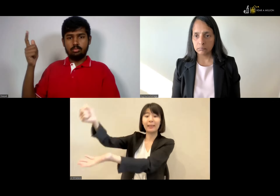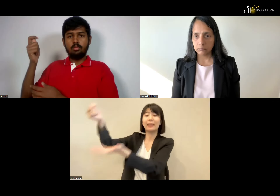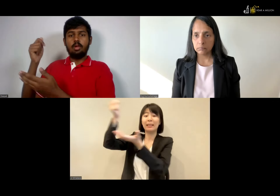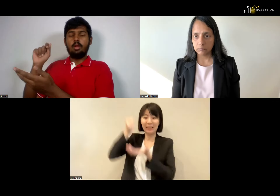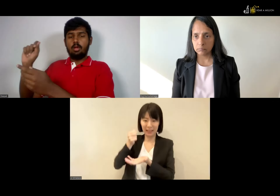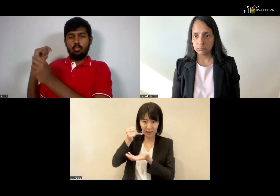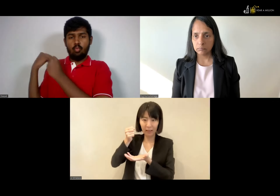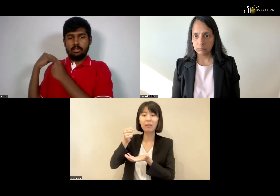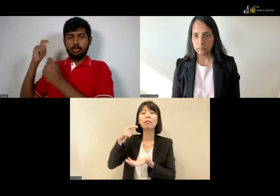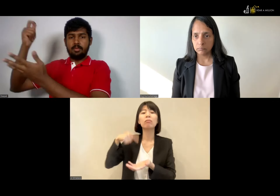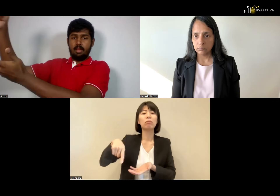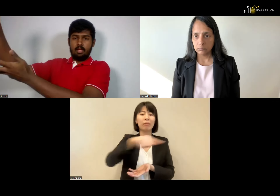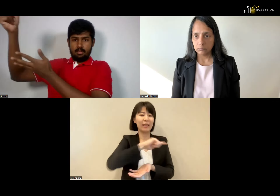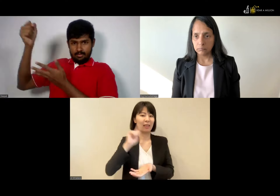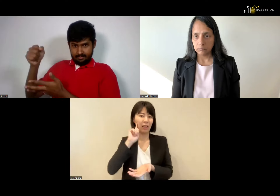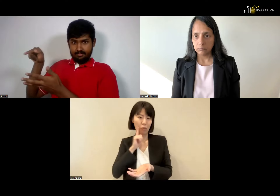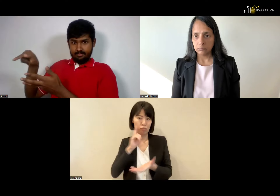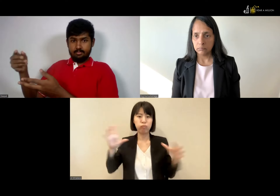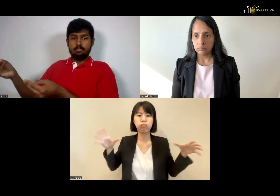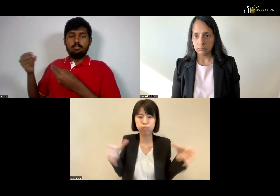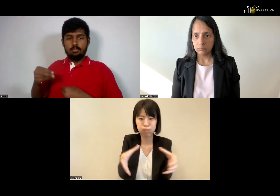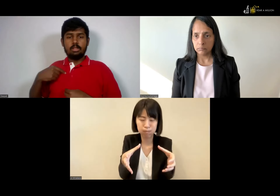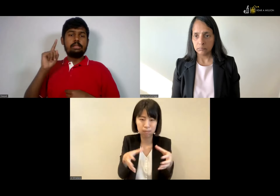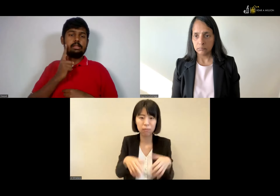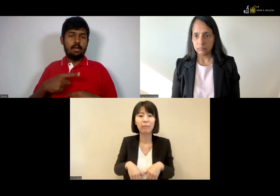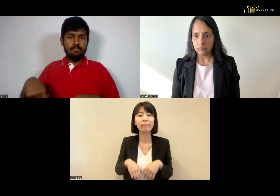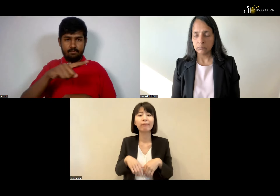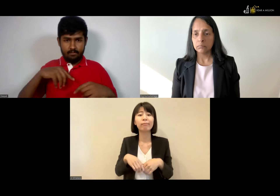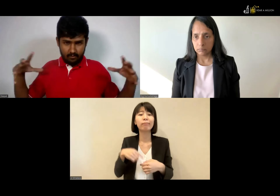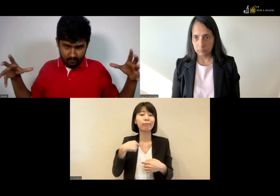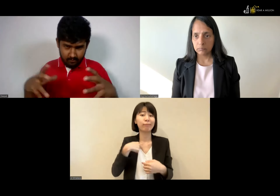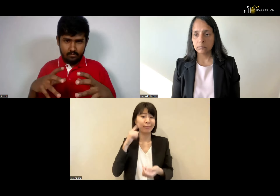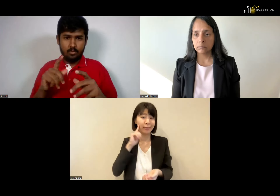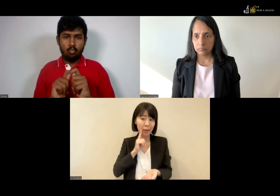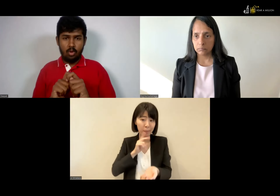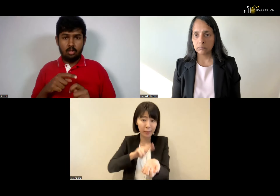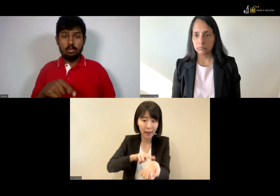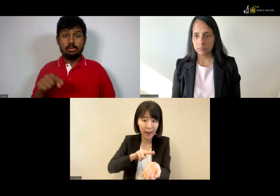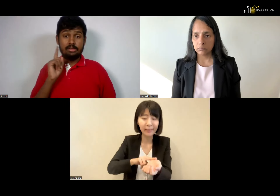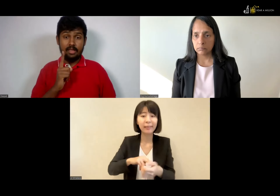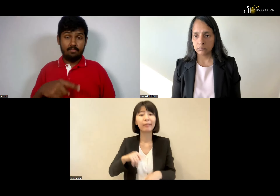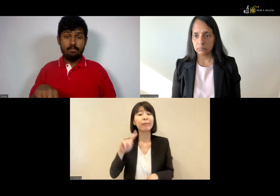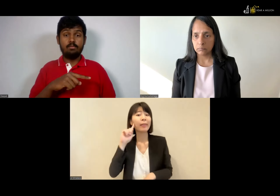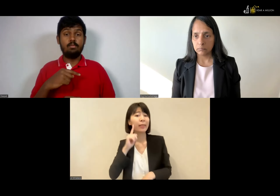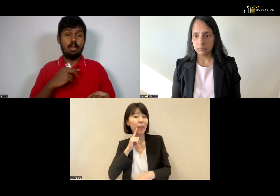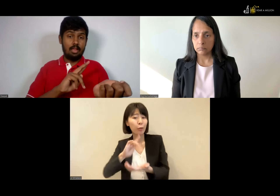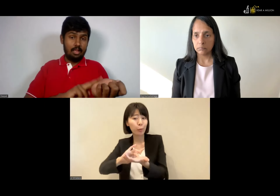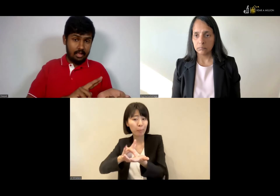So we had the grant from the department, and deaf people came together and started